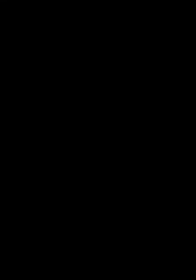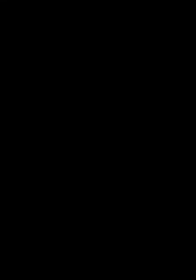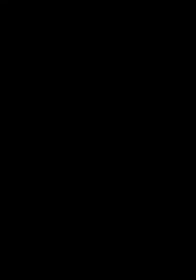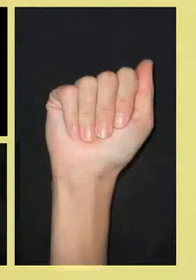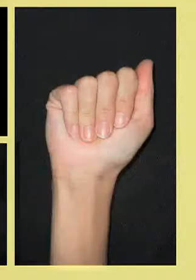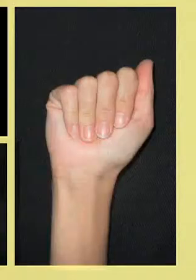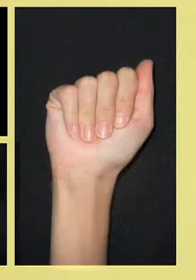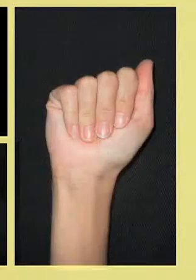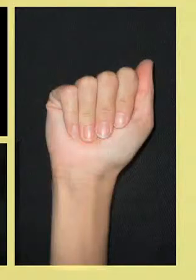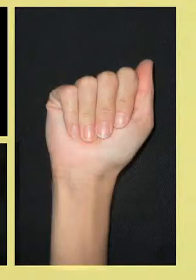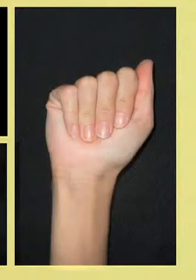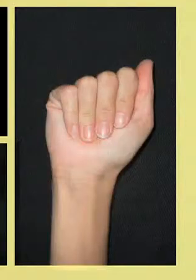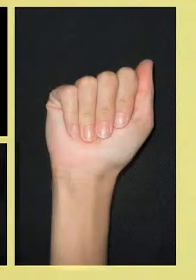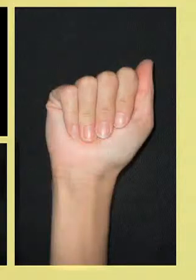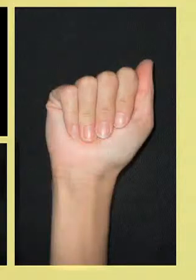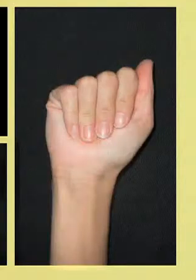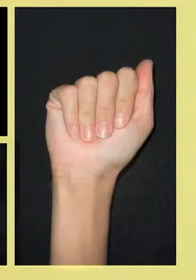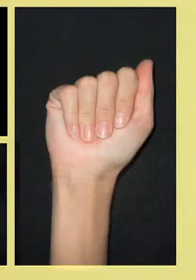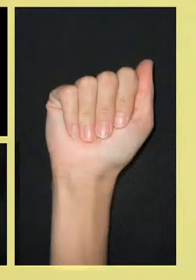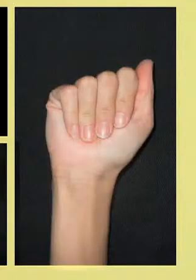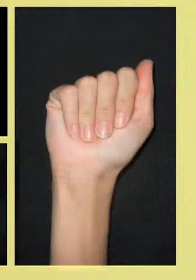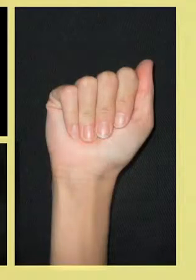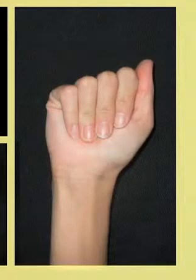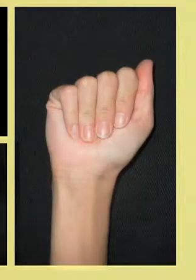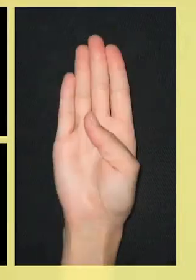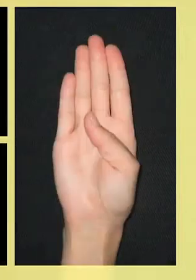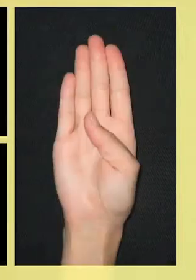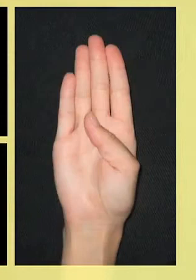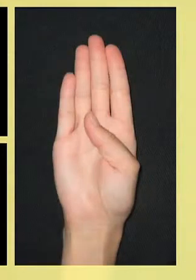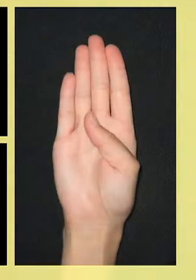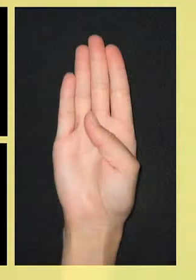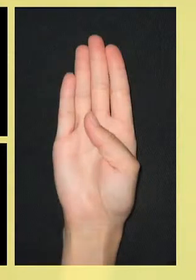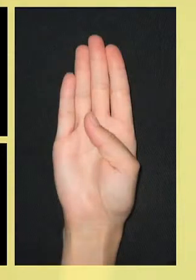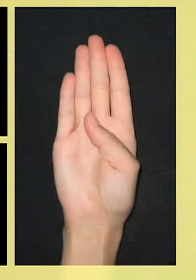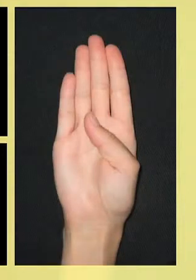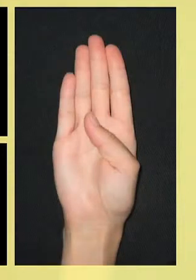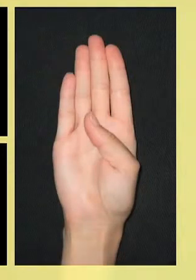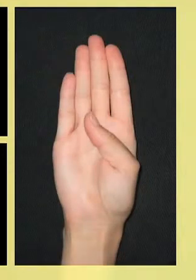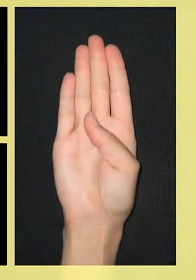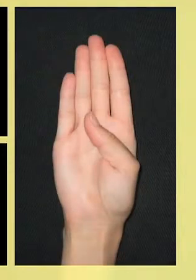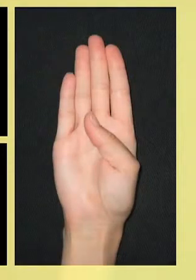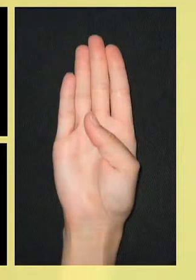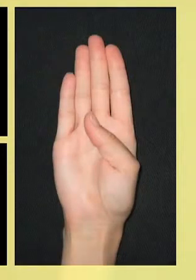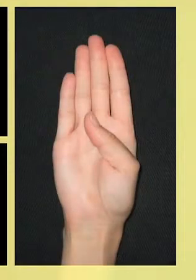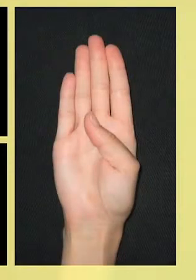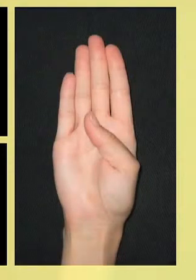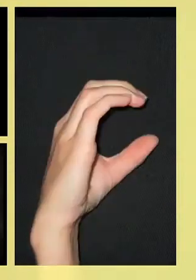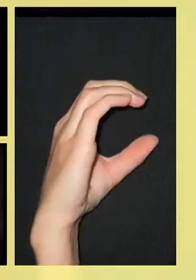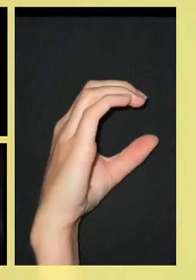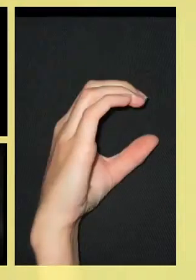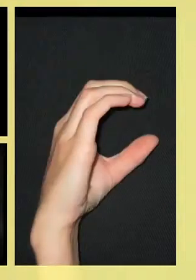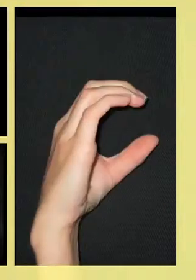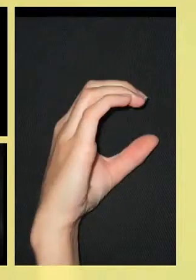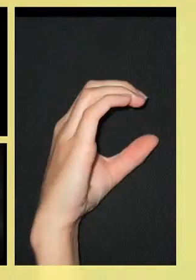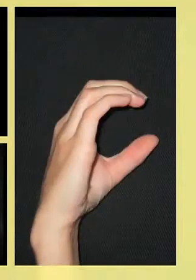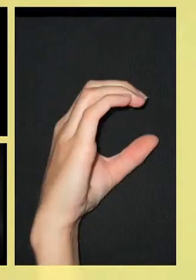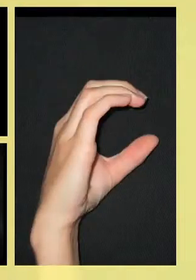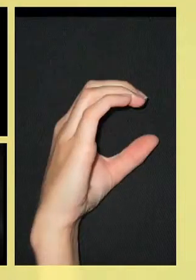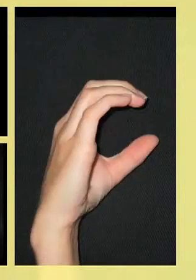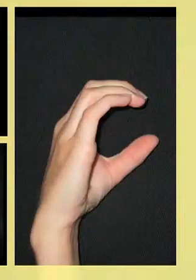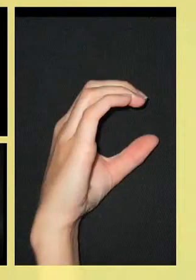A is for apple, B is for brown, C